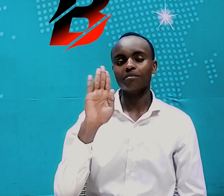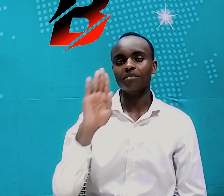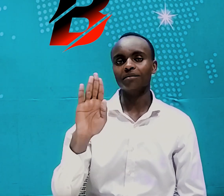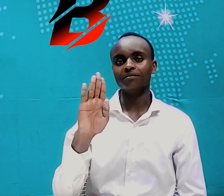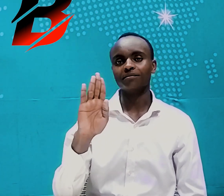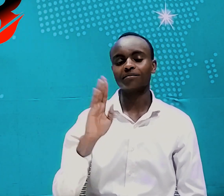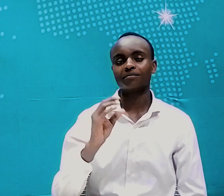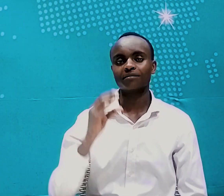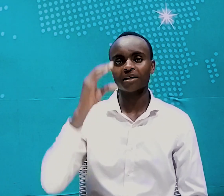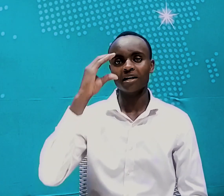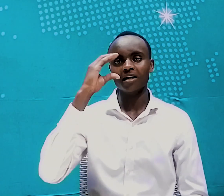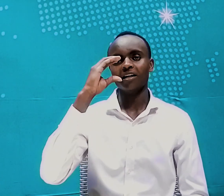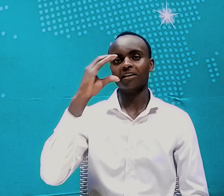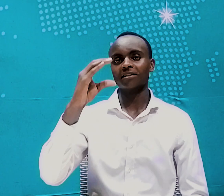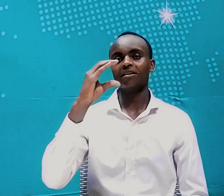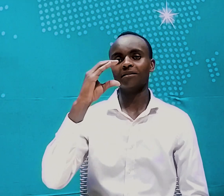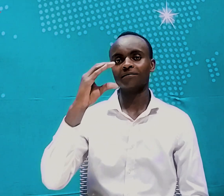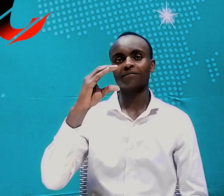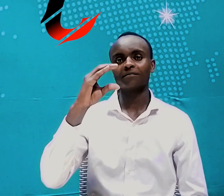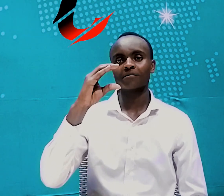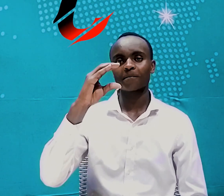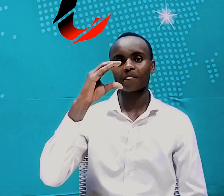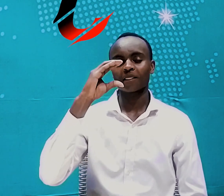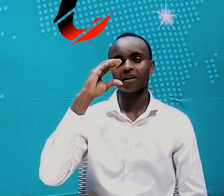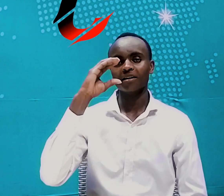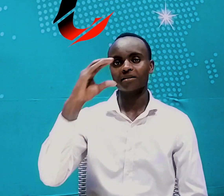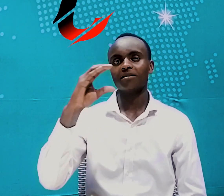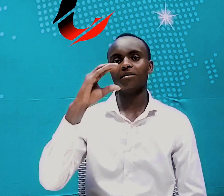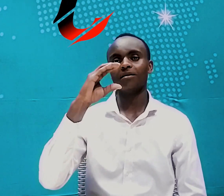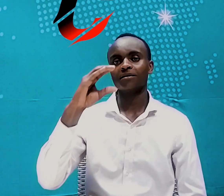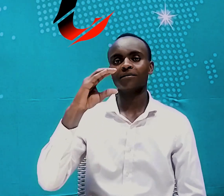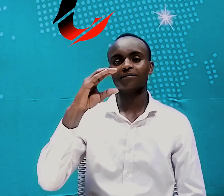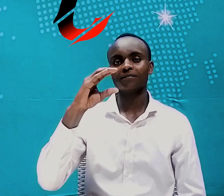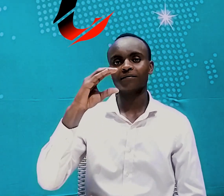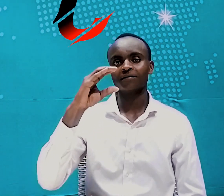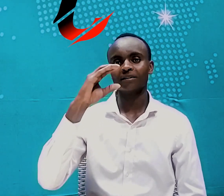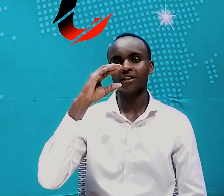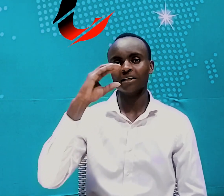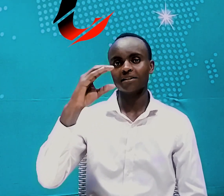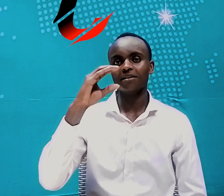B. Letter C. C. C.